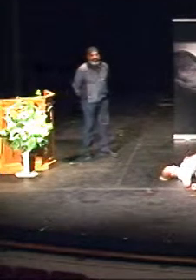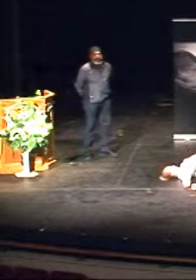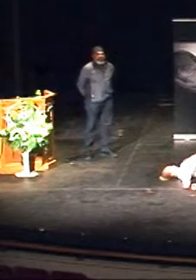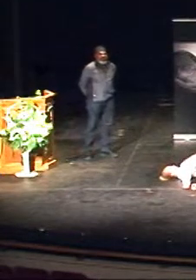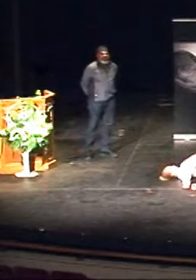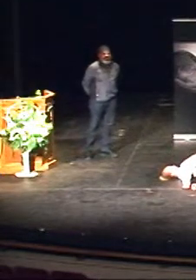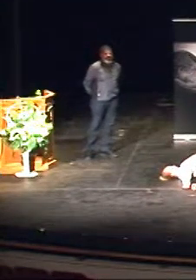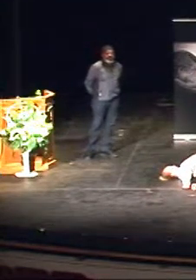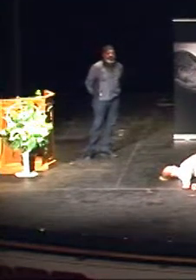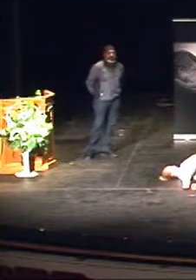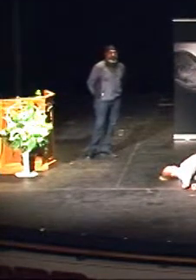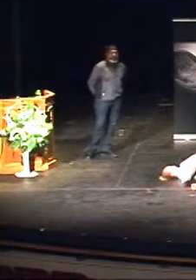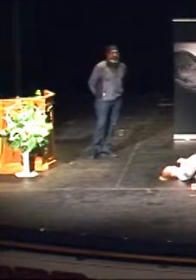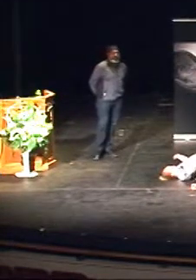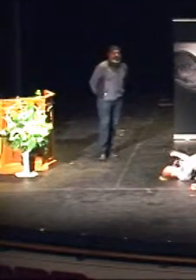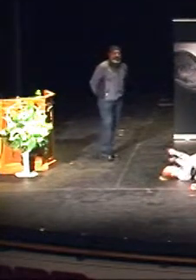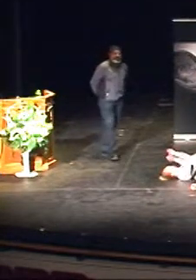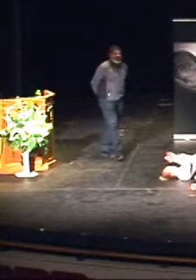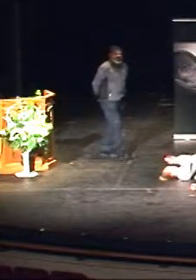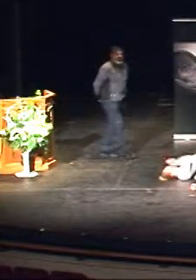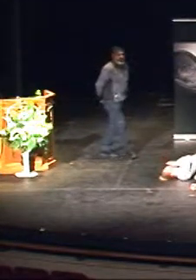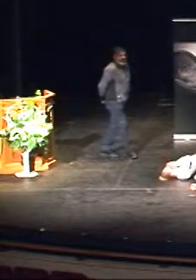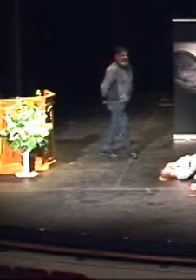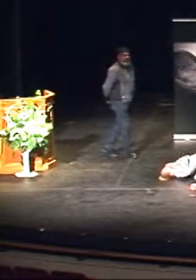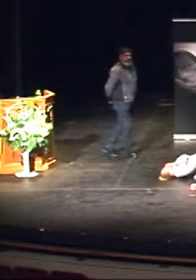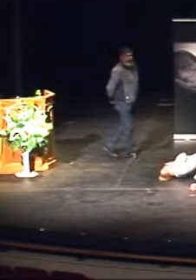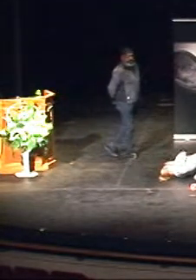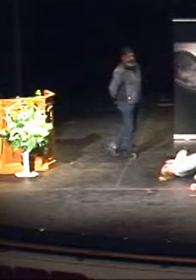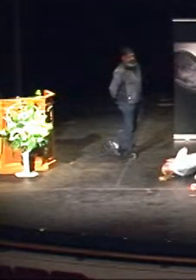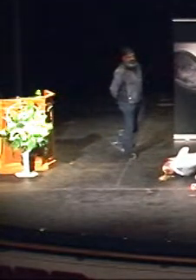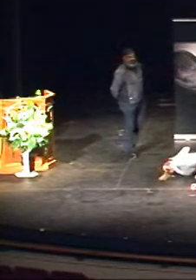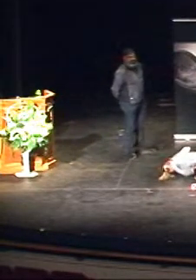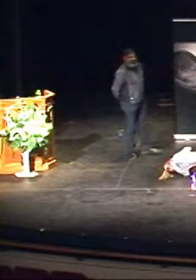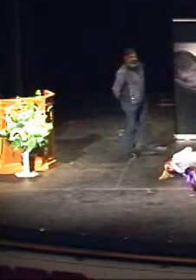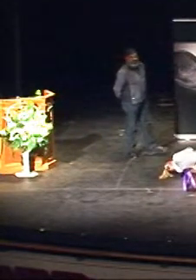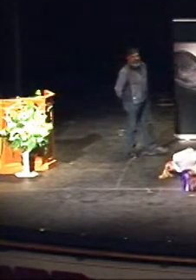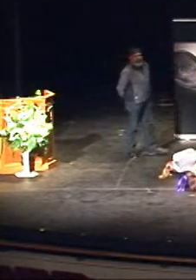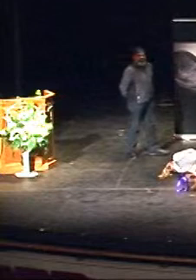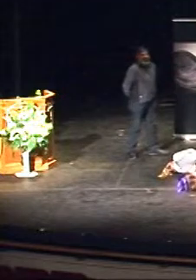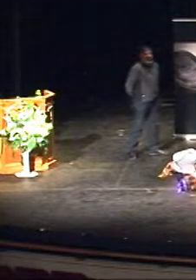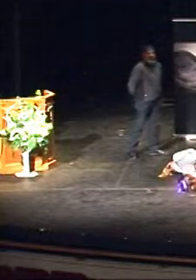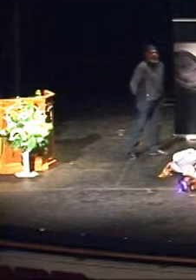But it really doesn't matter with me now, because I've been to the mountaintop.